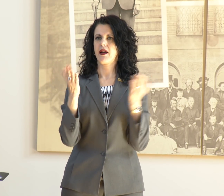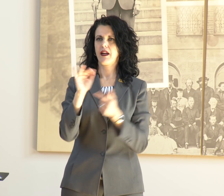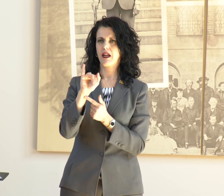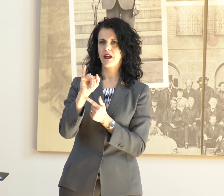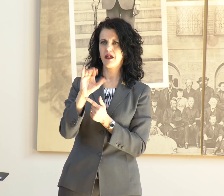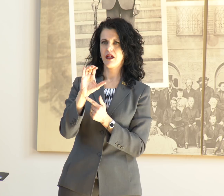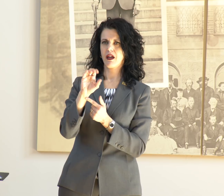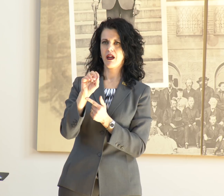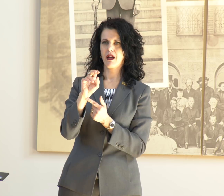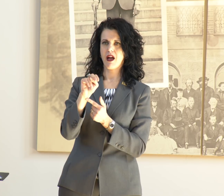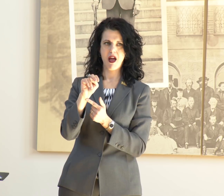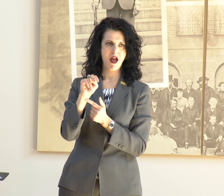treasure